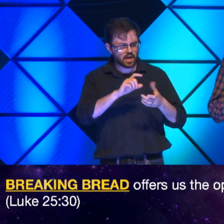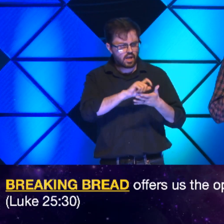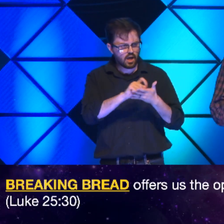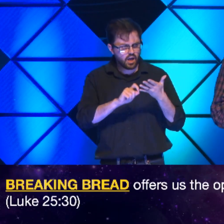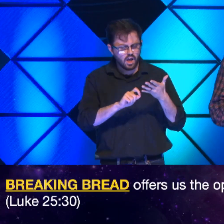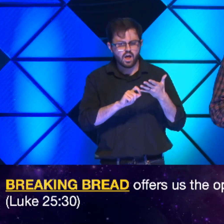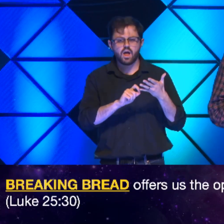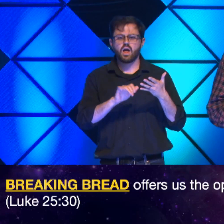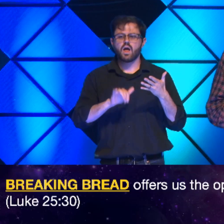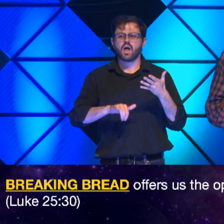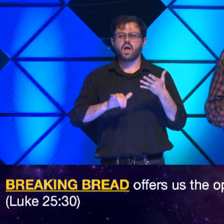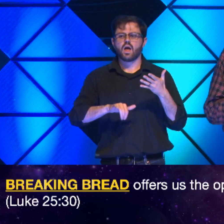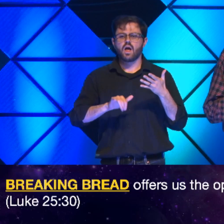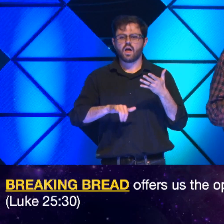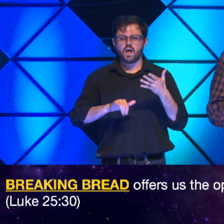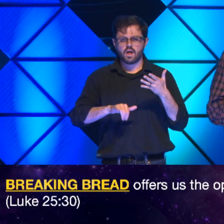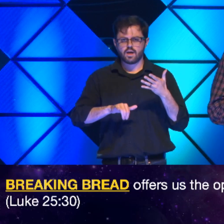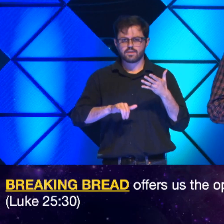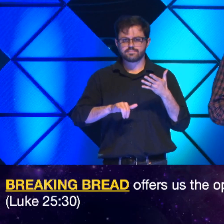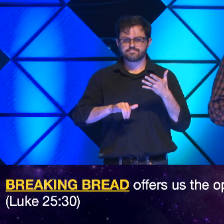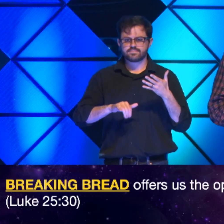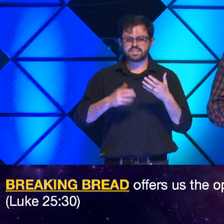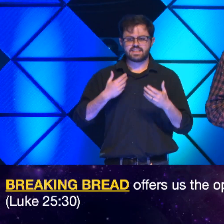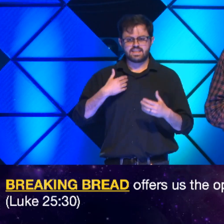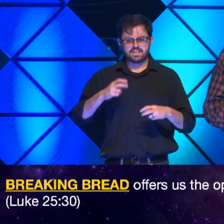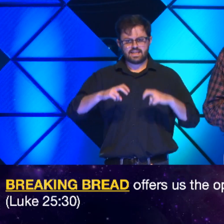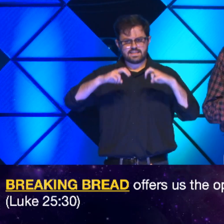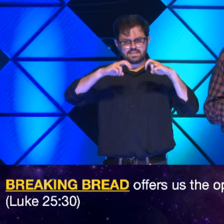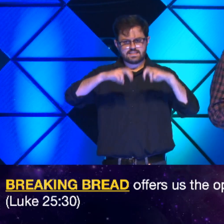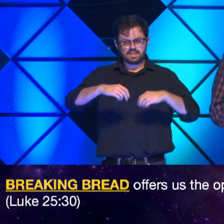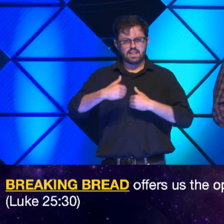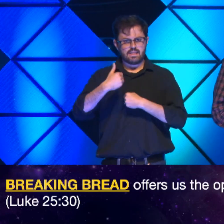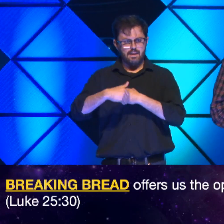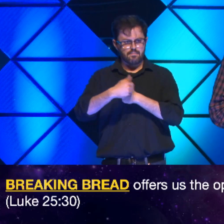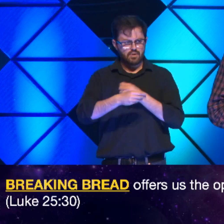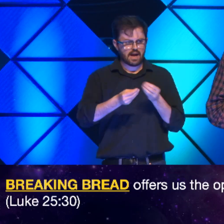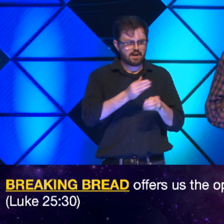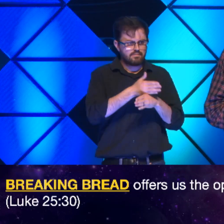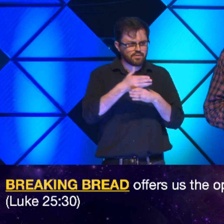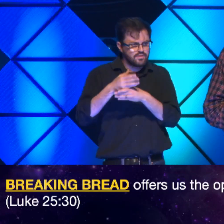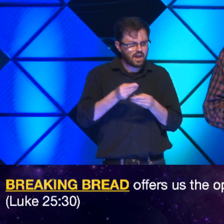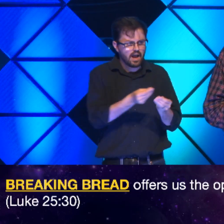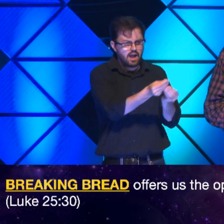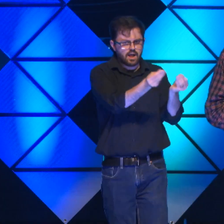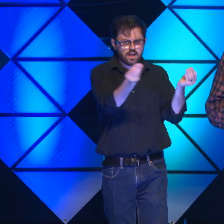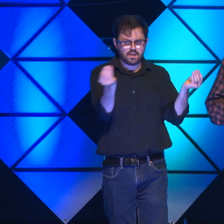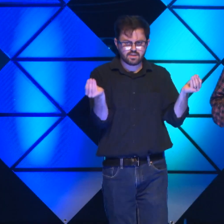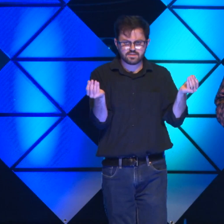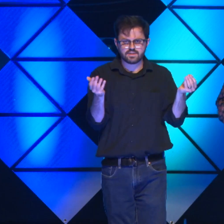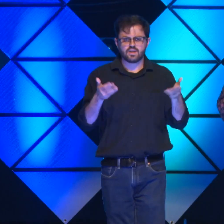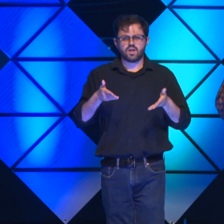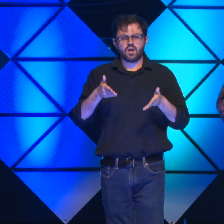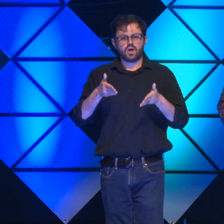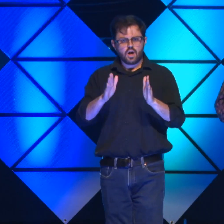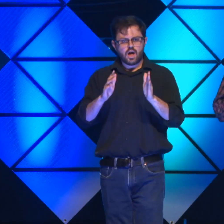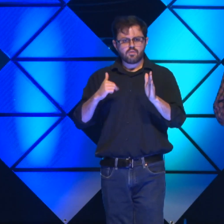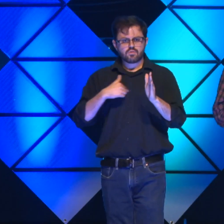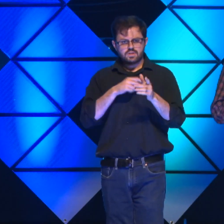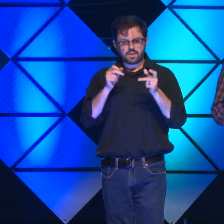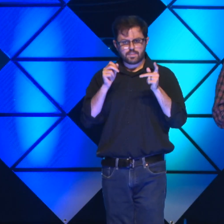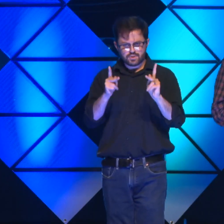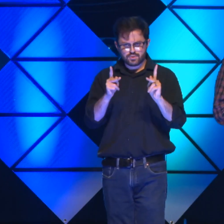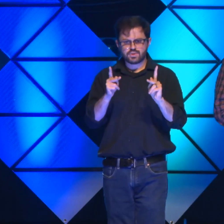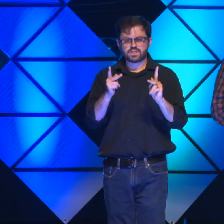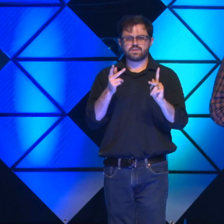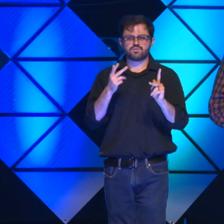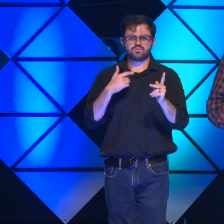Breaking bread offers us the opportunity to be present. If Crossroads is your home, you know